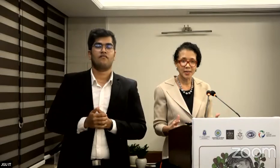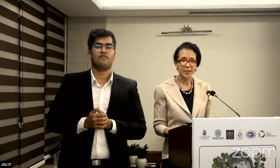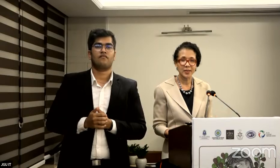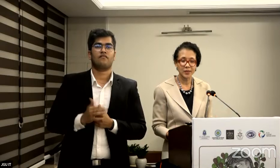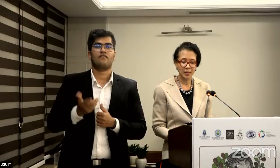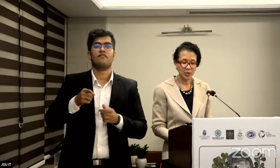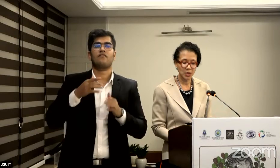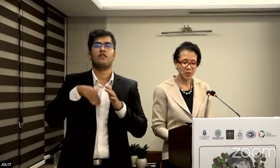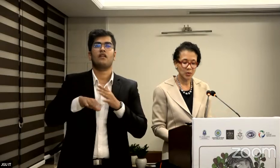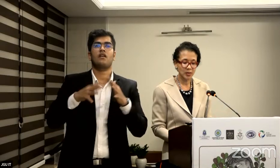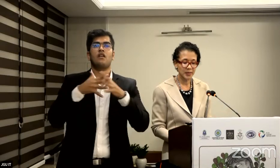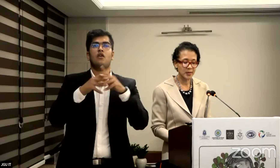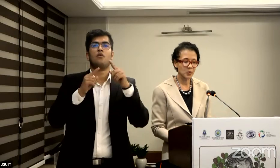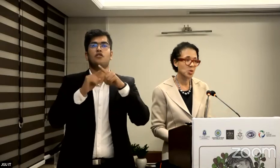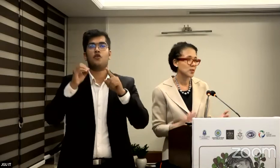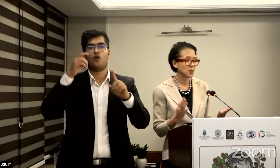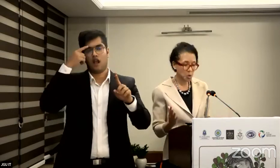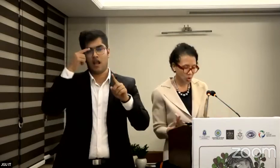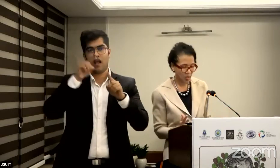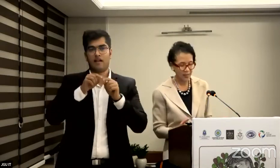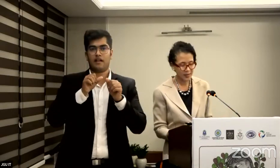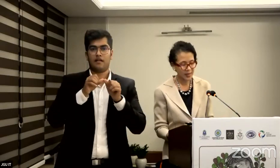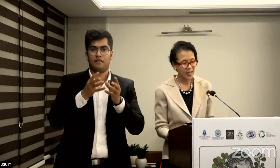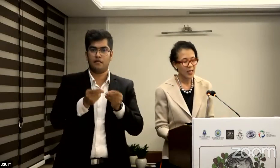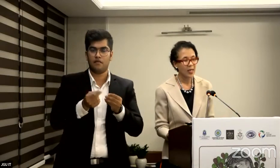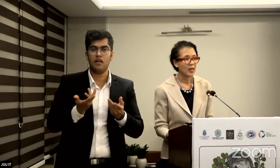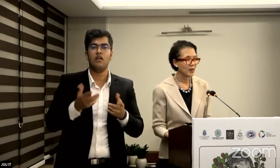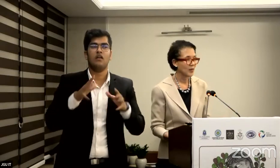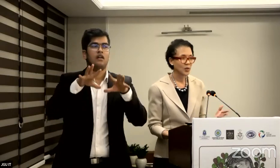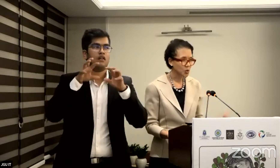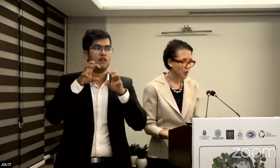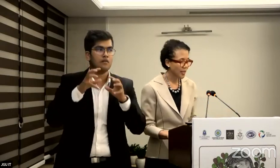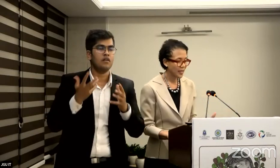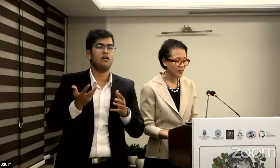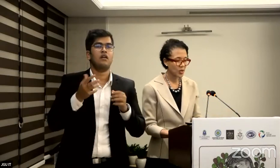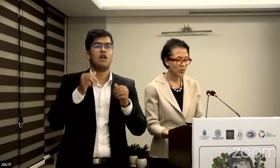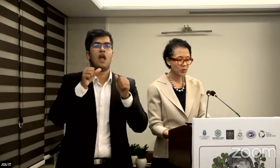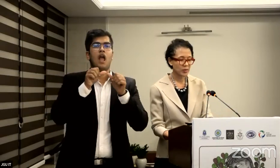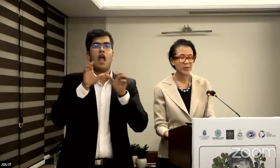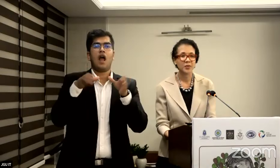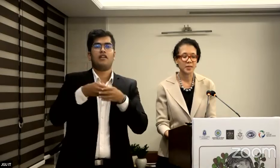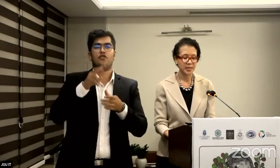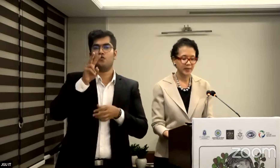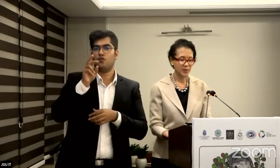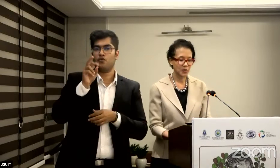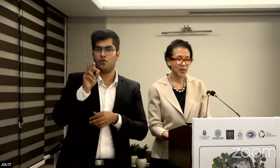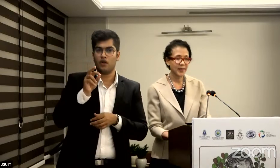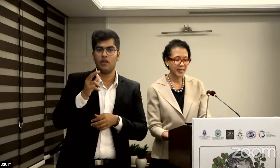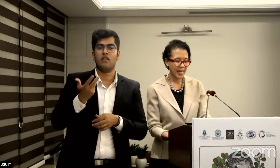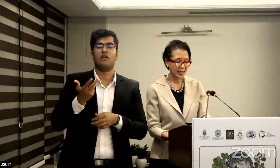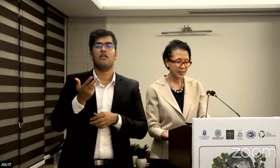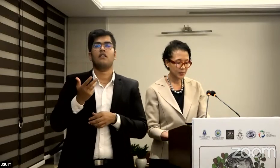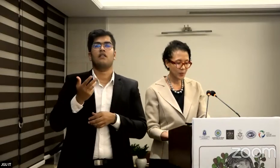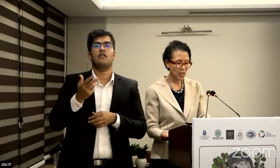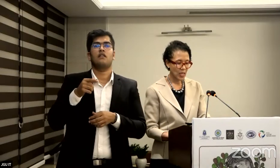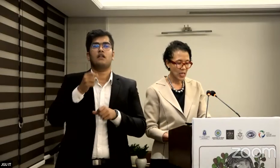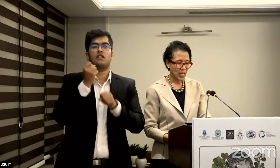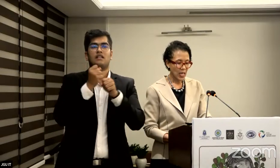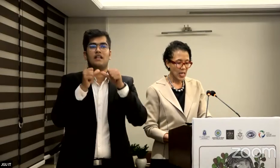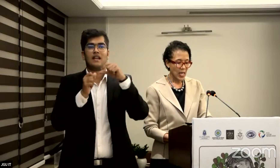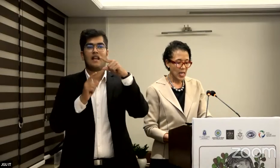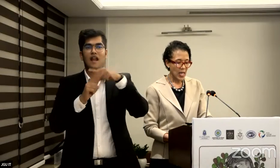the context of WTO agreements, which is the social clause of Article 20, the General Agreement on Tariffs and Trade, the GATT.